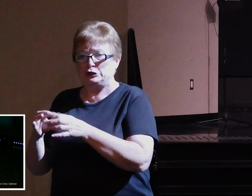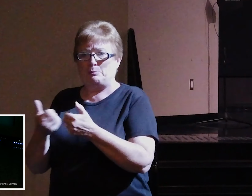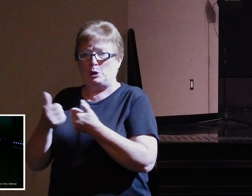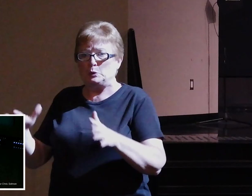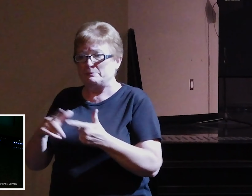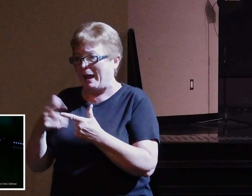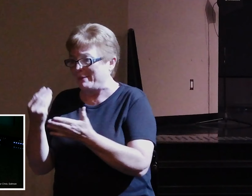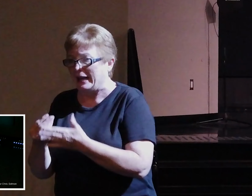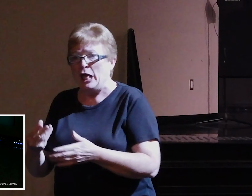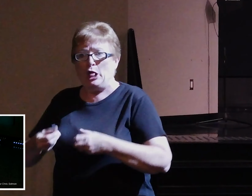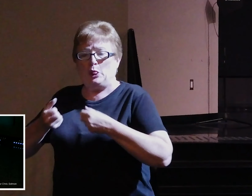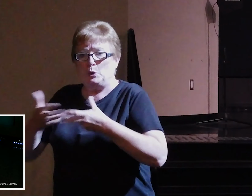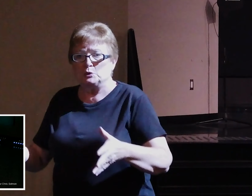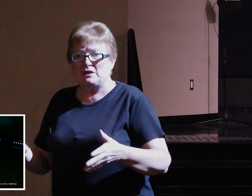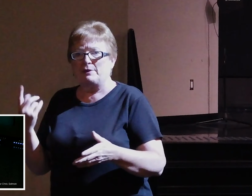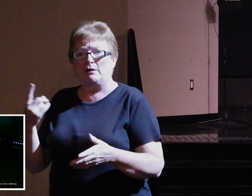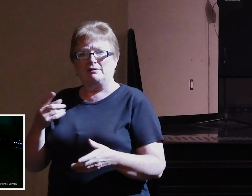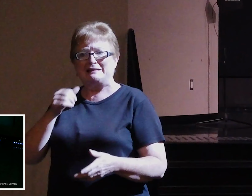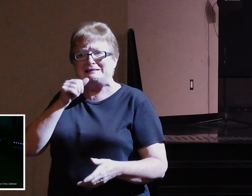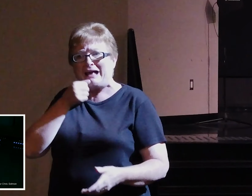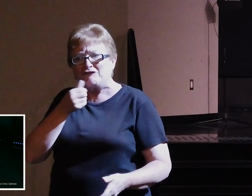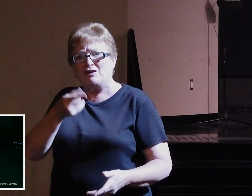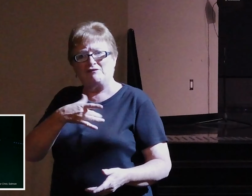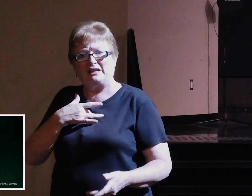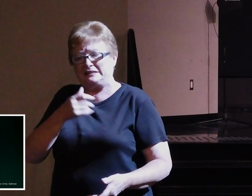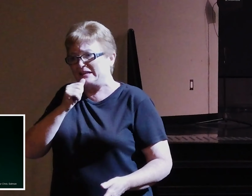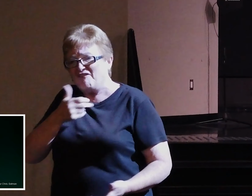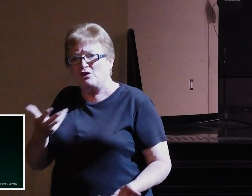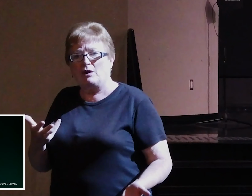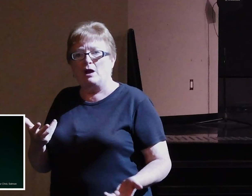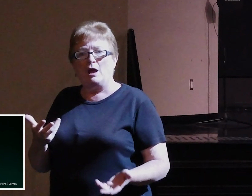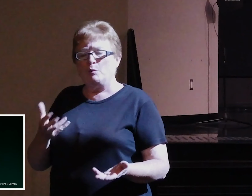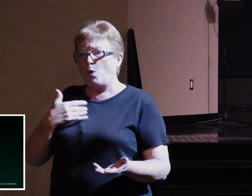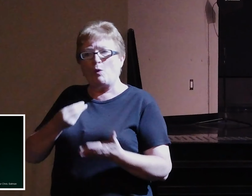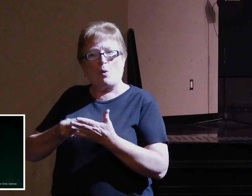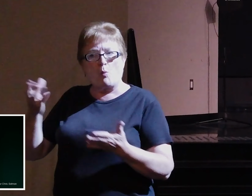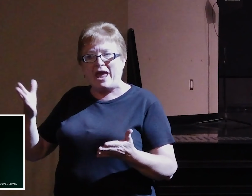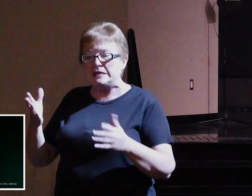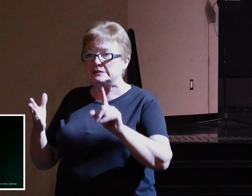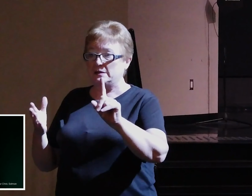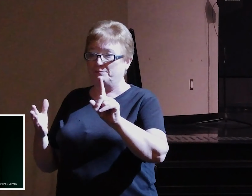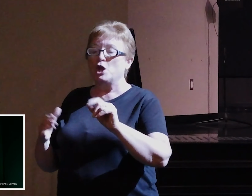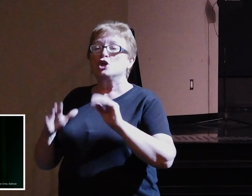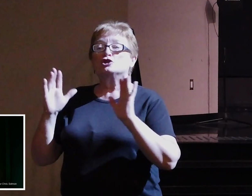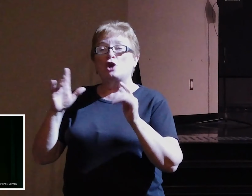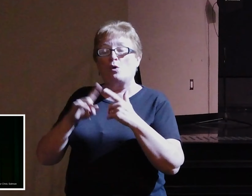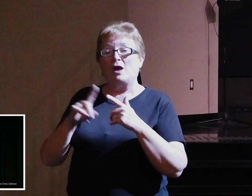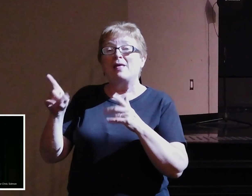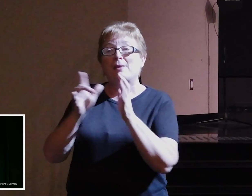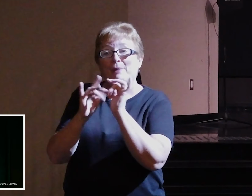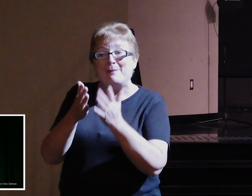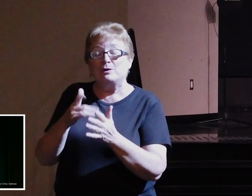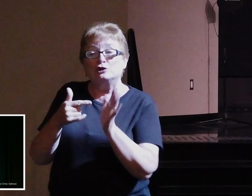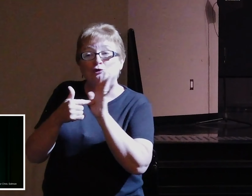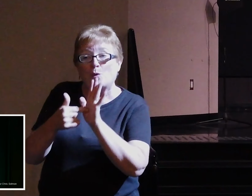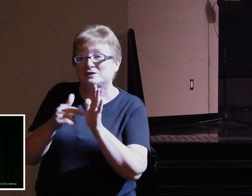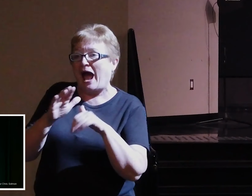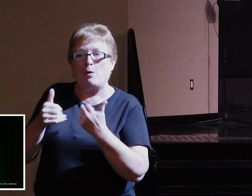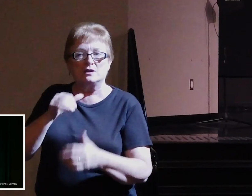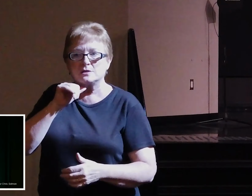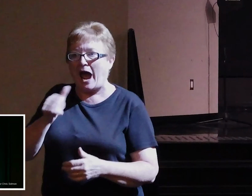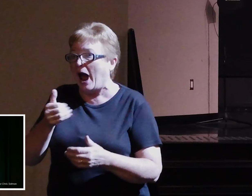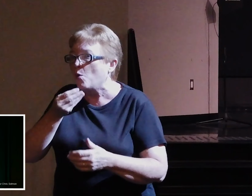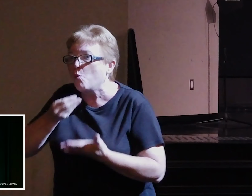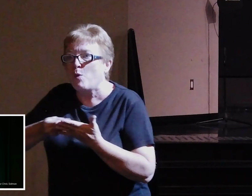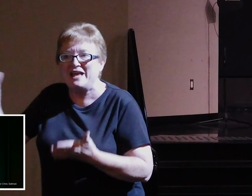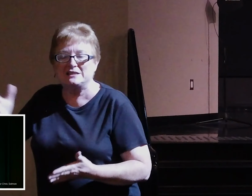valuable. And this morning, God's word in 1 Peter is going to show us how to avoid wasting our suffering by showing us the ultimate purpose